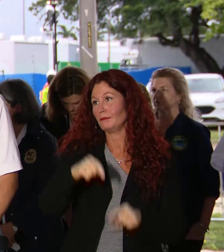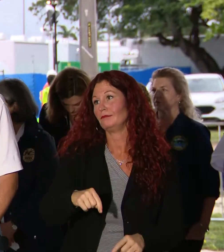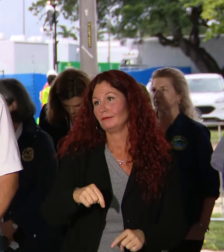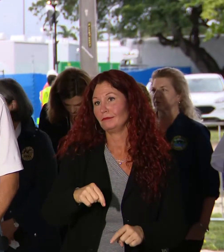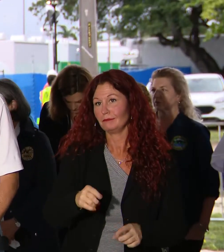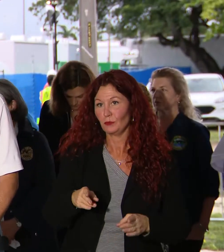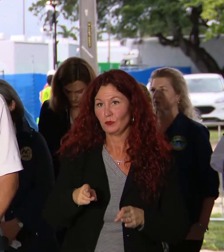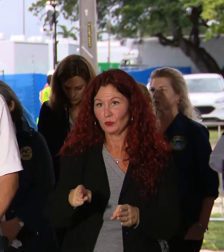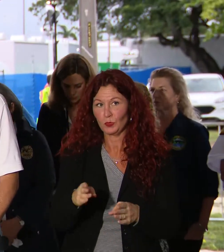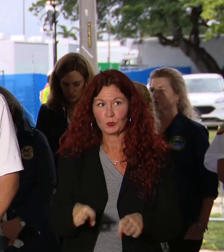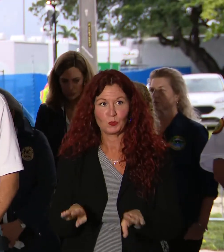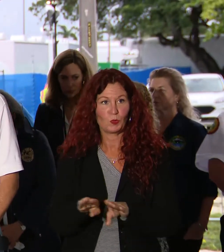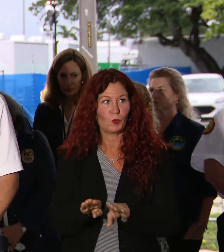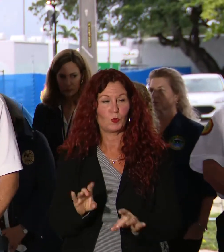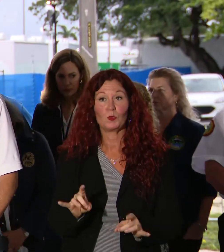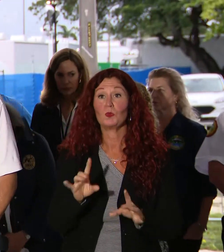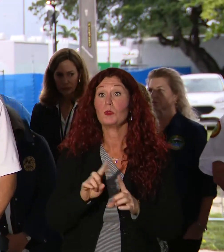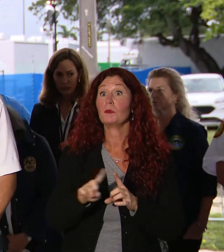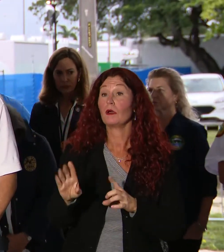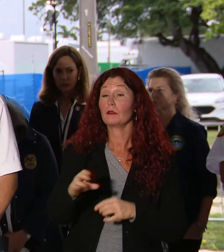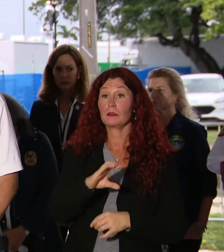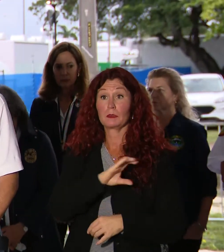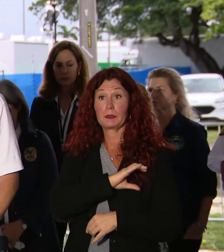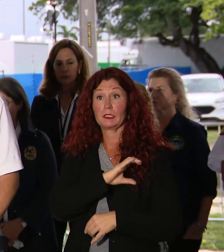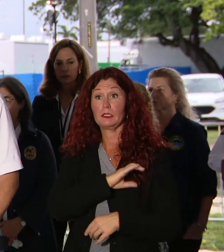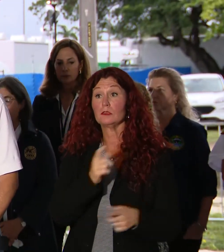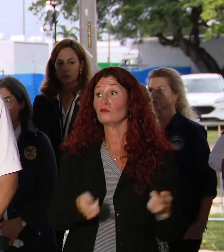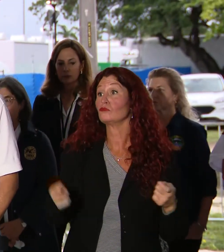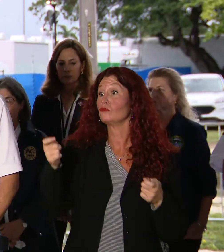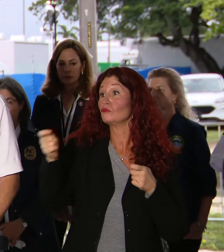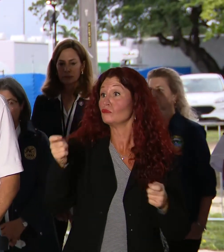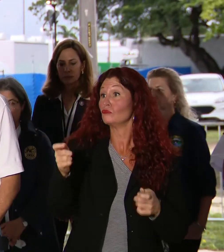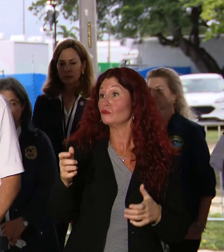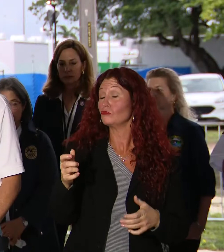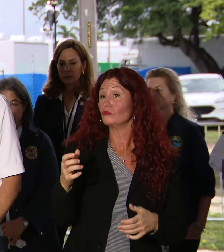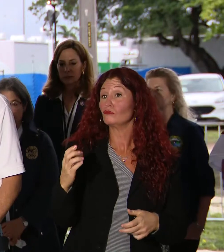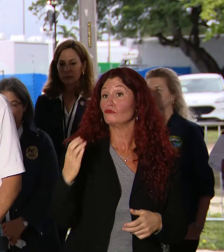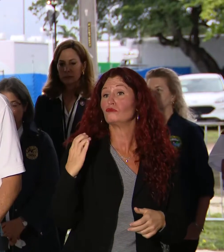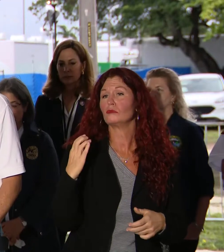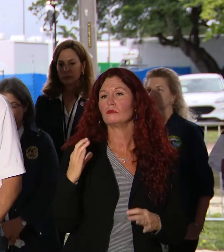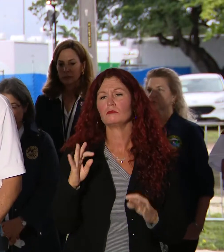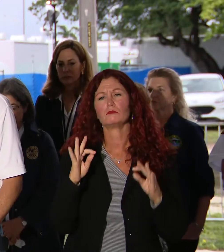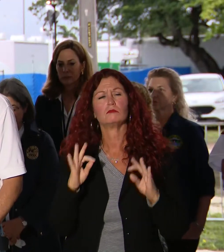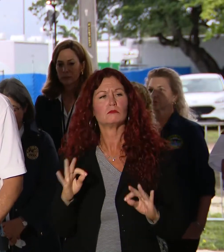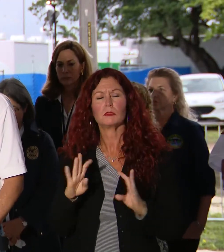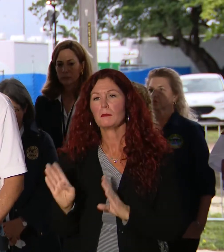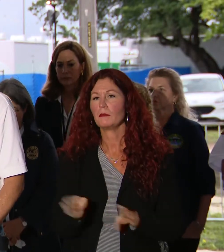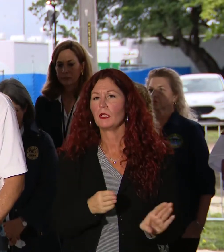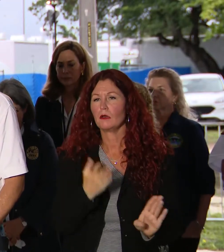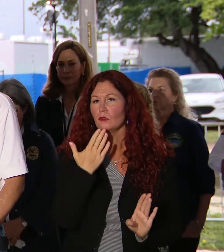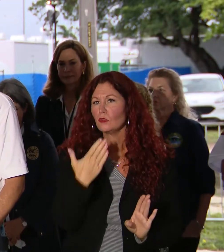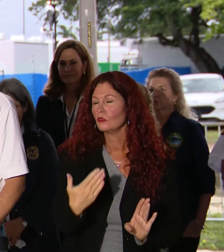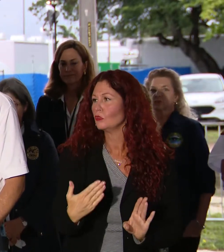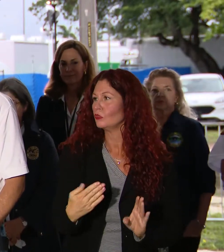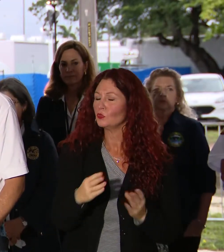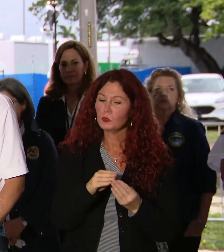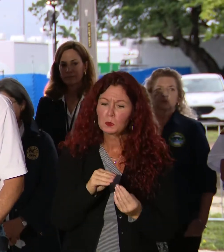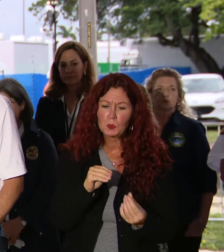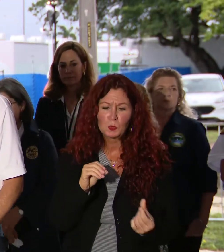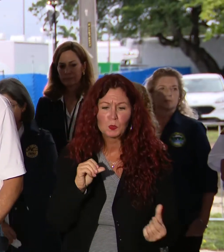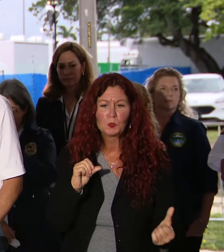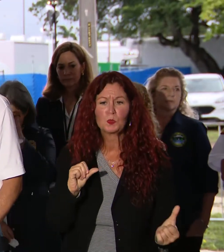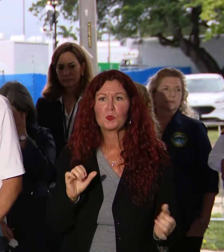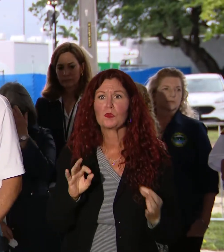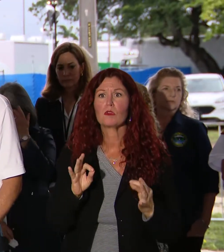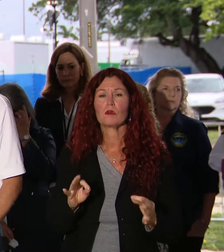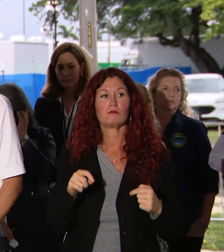direction of Director Freddie Ramirez and his team. It was smooth. There was no great